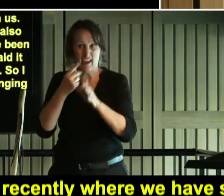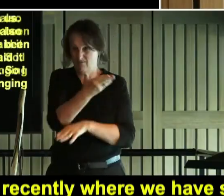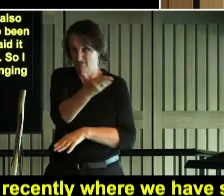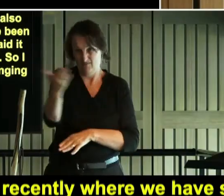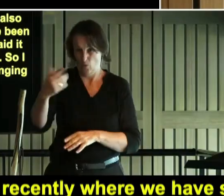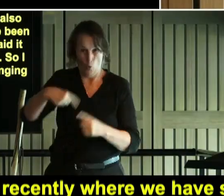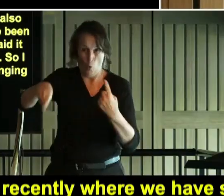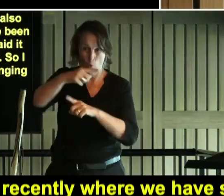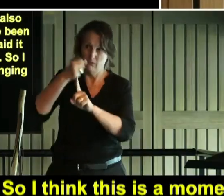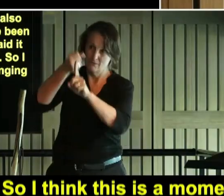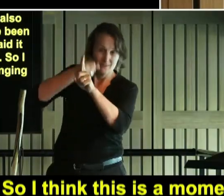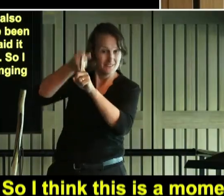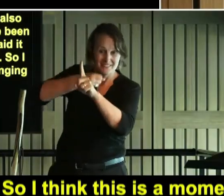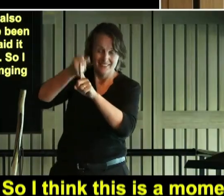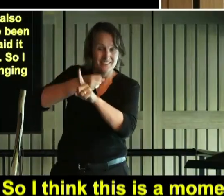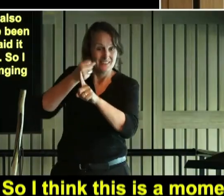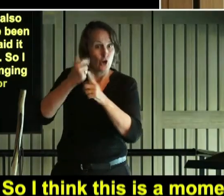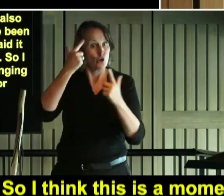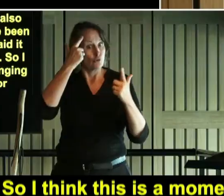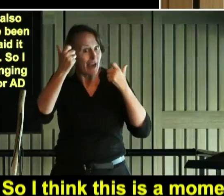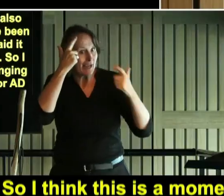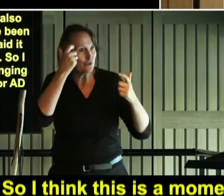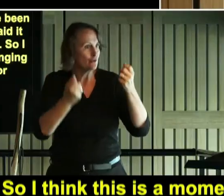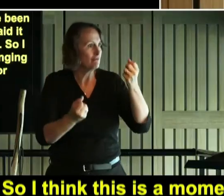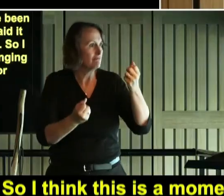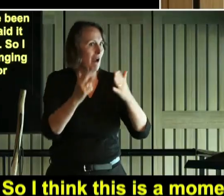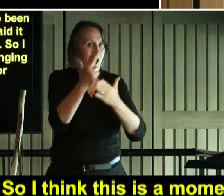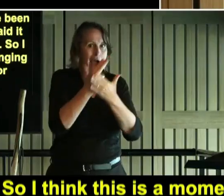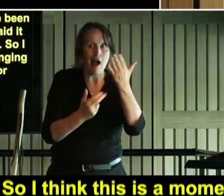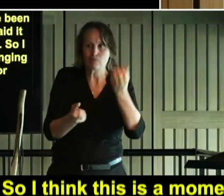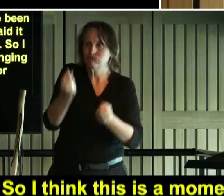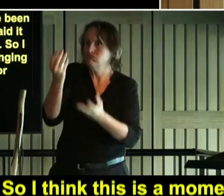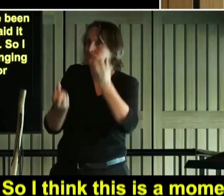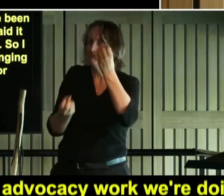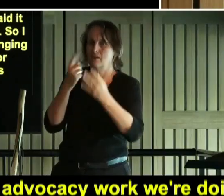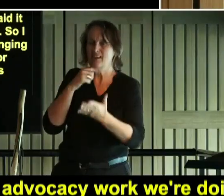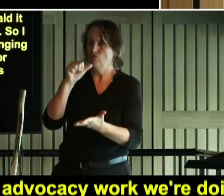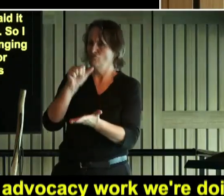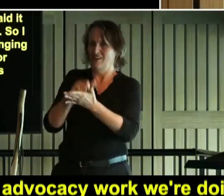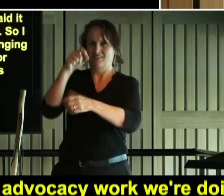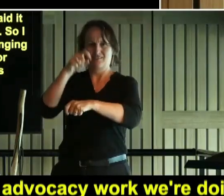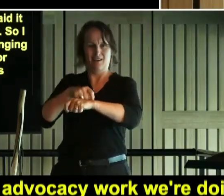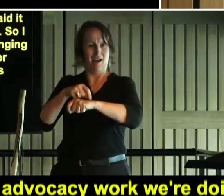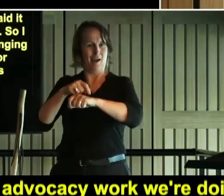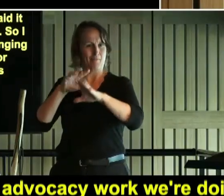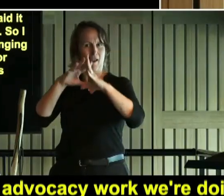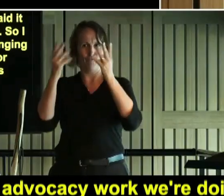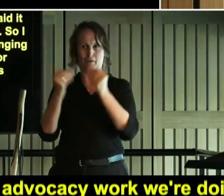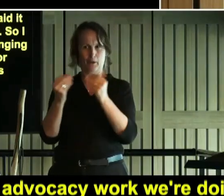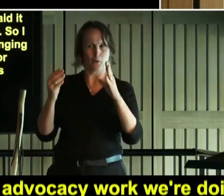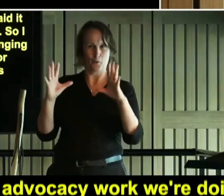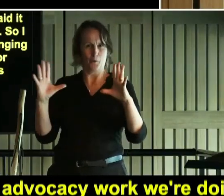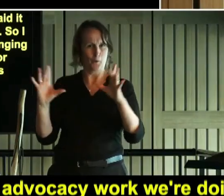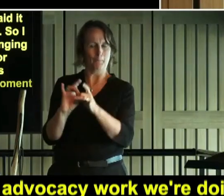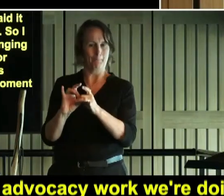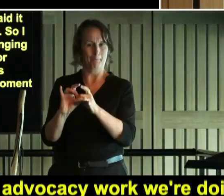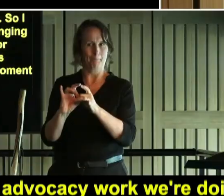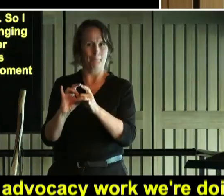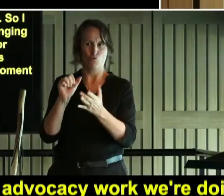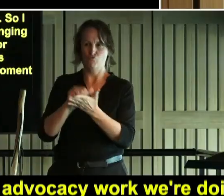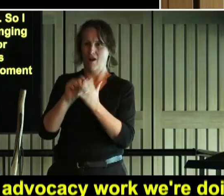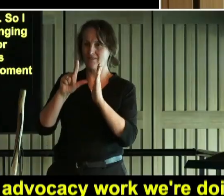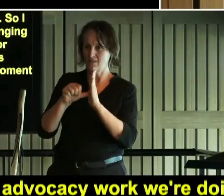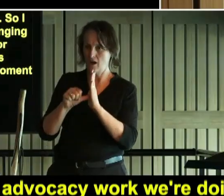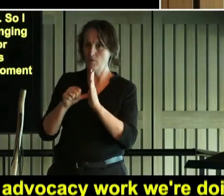this room is doing, and the creation and artwork, it's a moment where it is time to really come together and work with